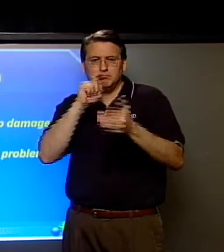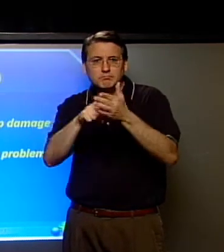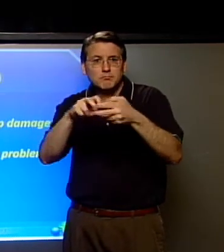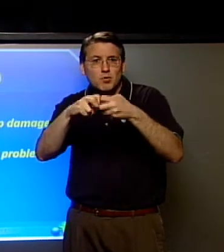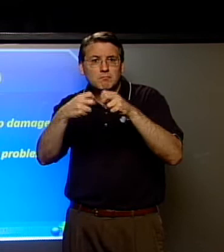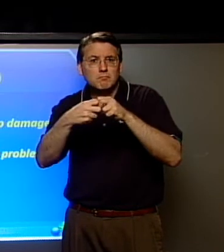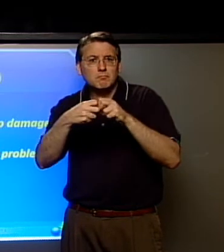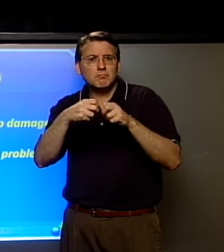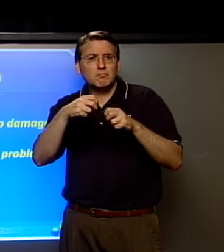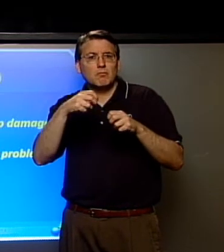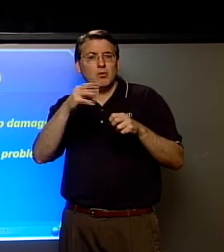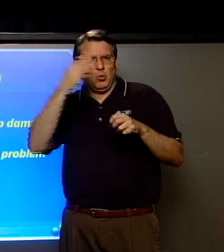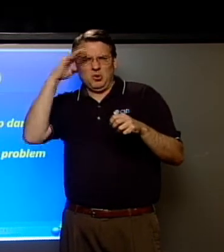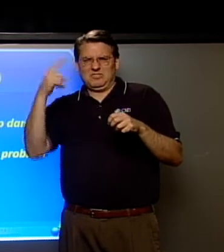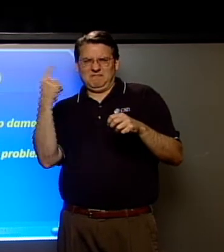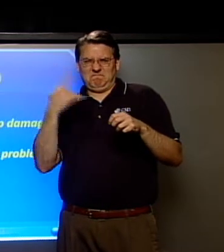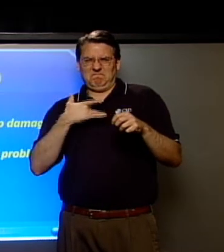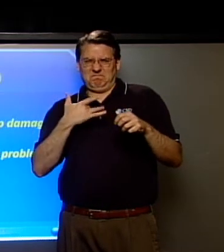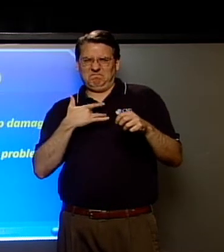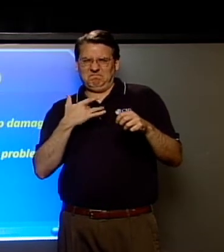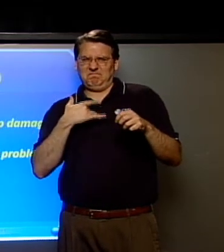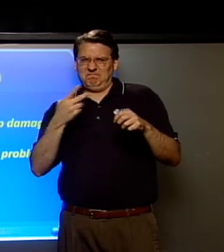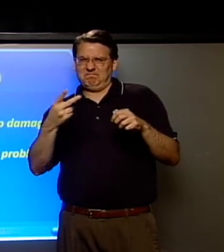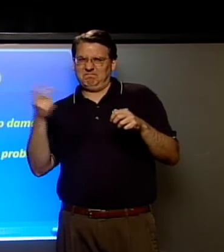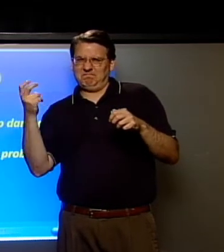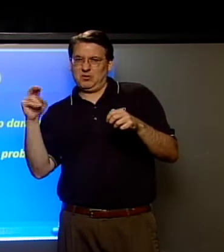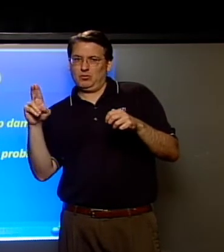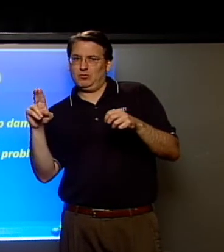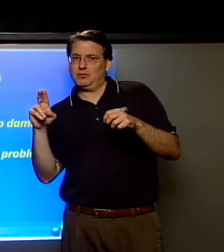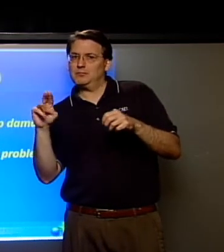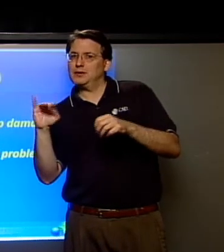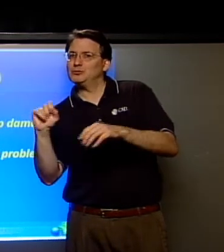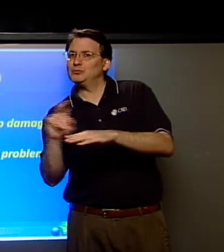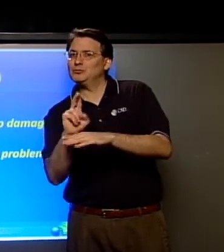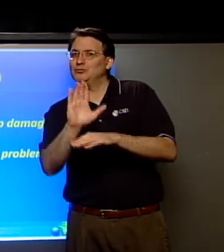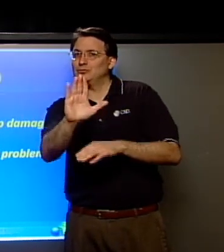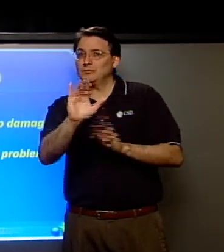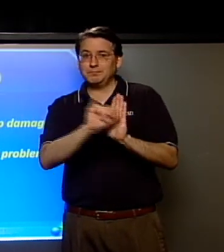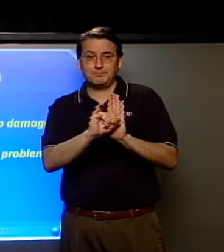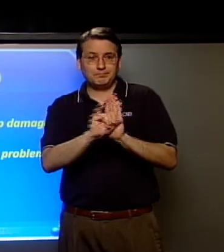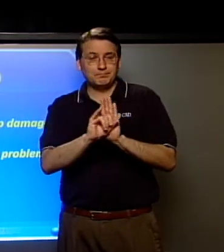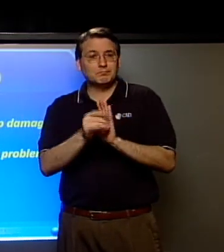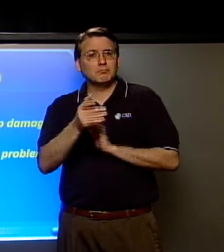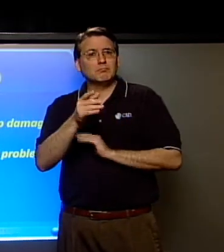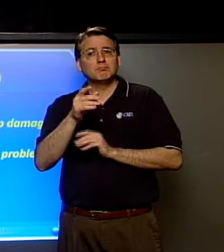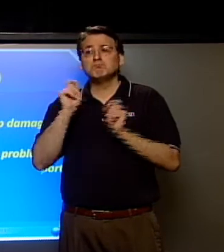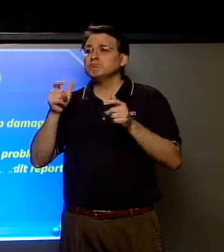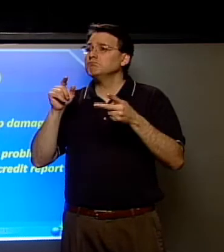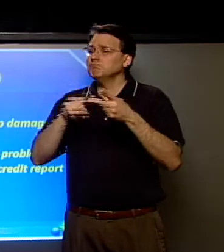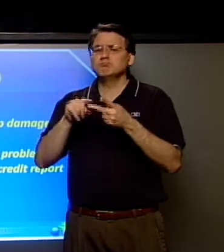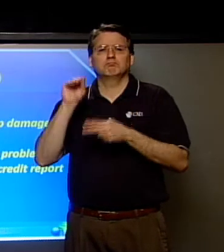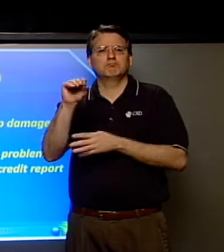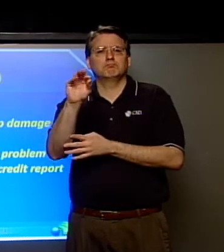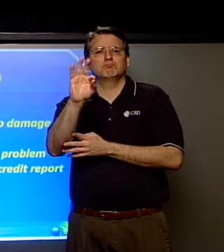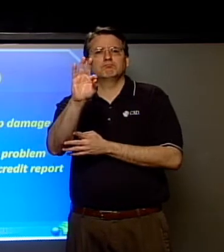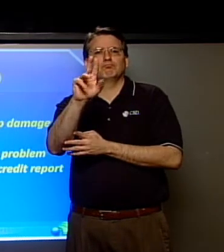As soon as you suspect that something is fishy, something's not right, you need to act right away.